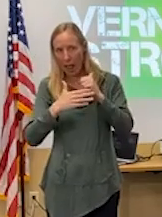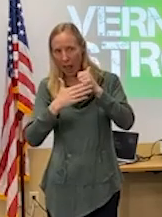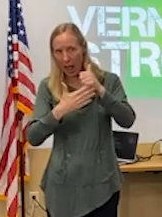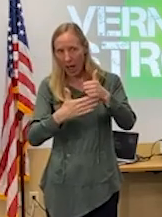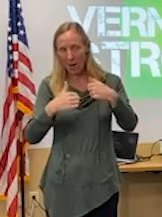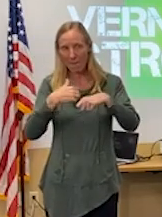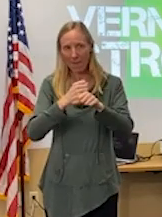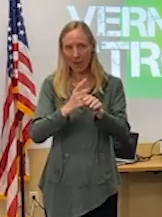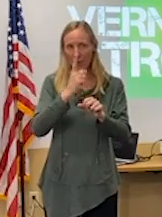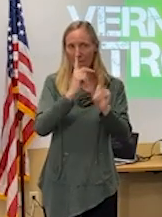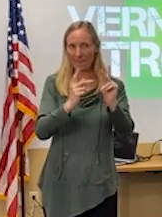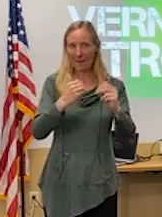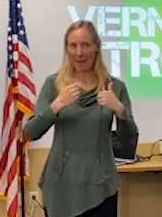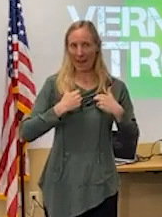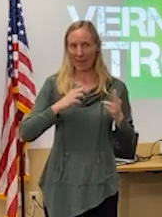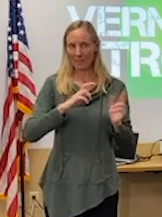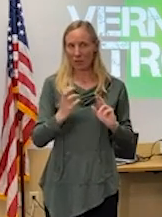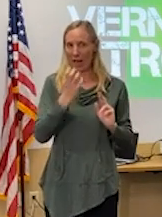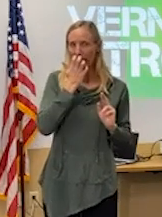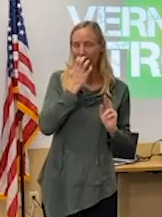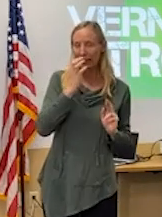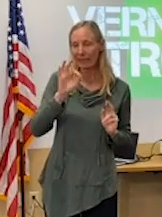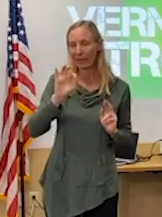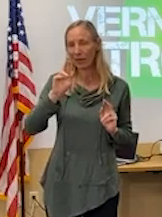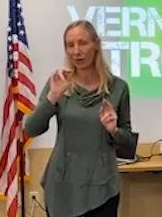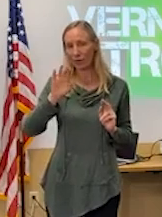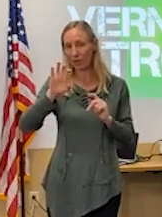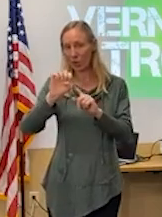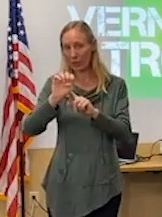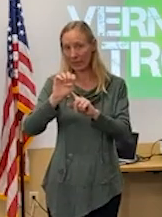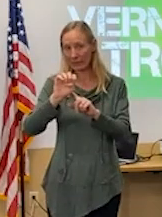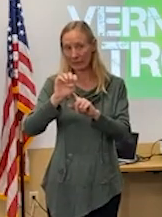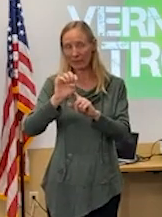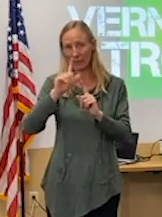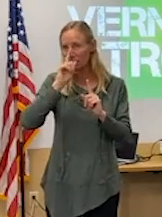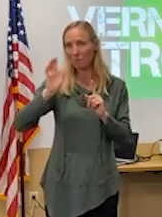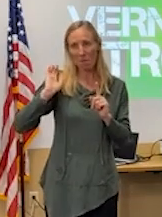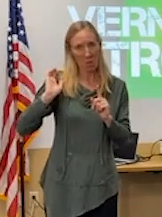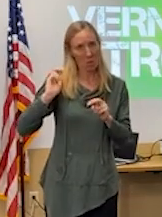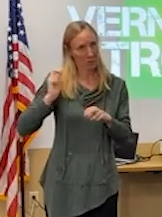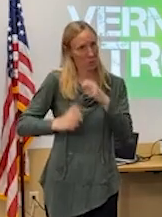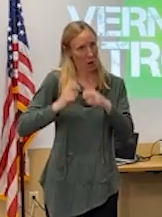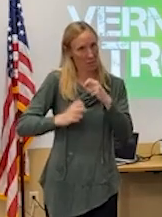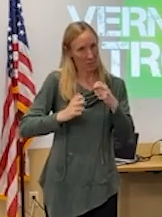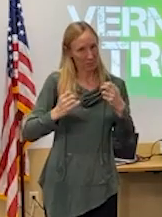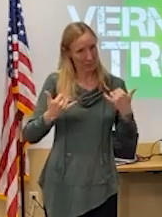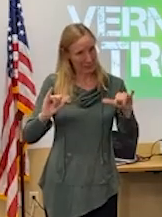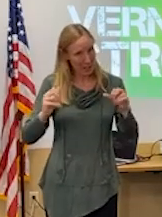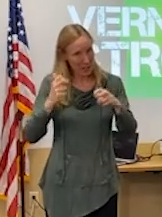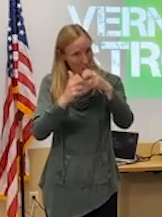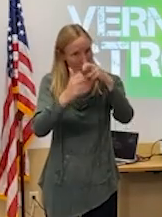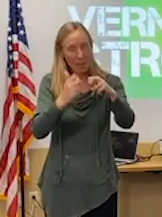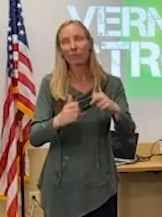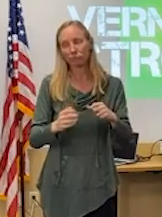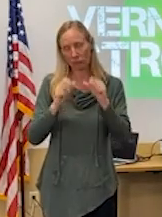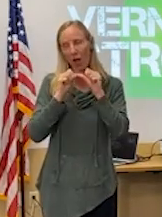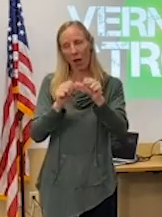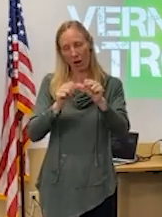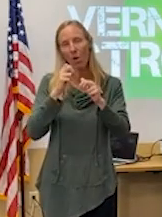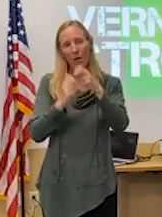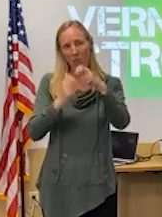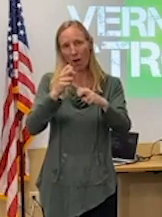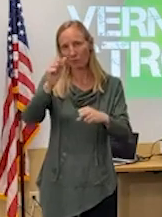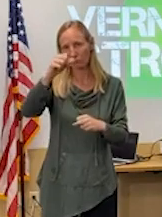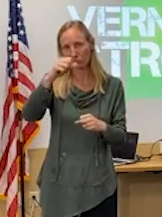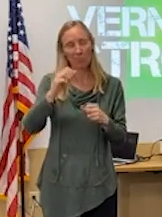chain issue was hard before. Yeah, ongoing supply chain issues, but I would say the most